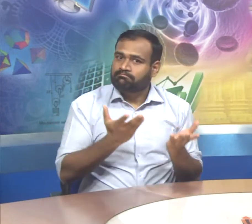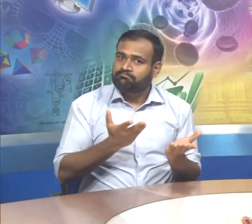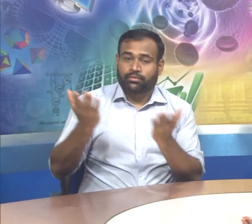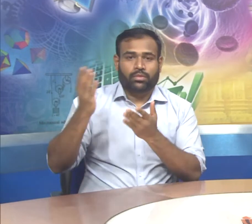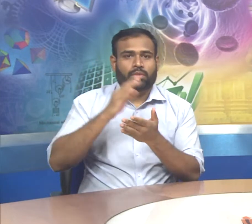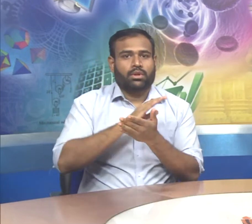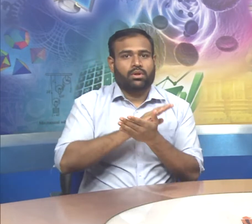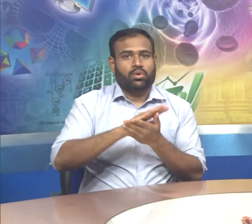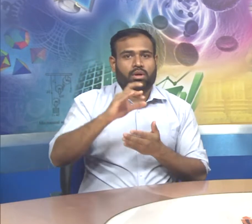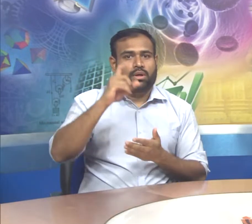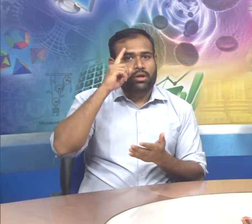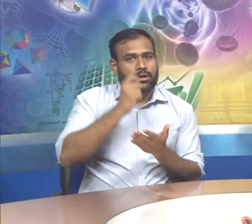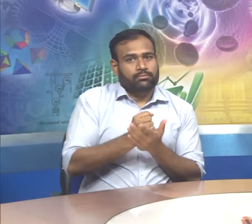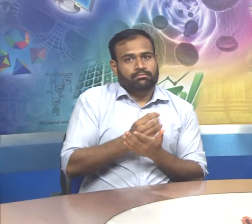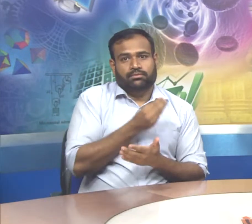Supreme Court.